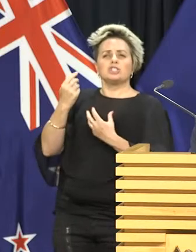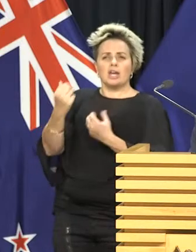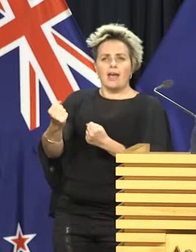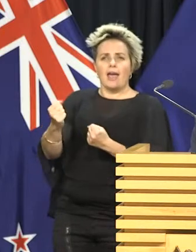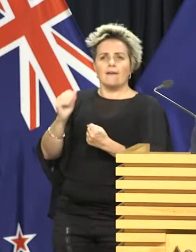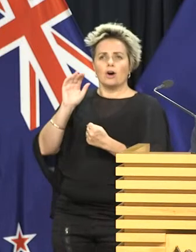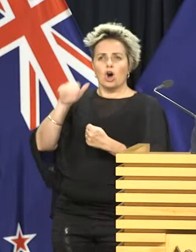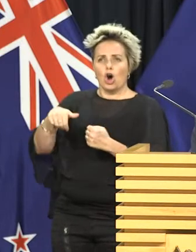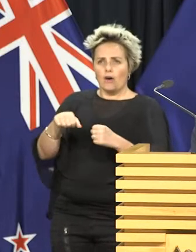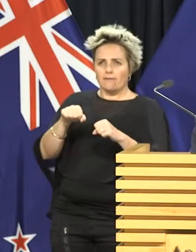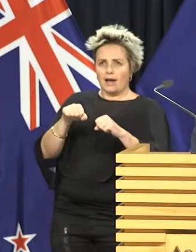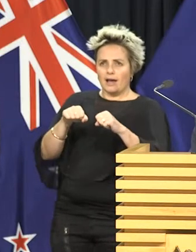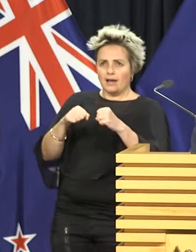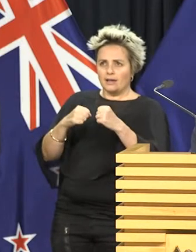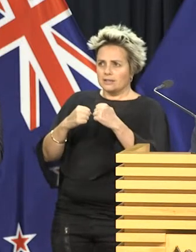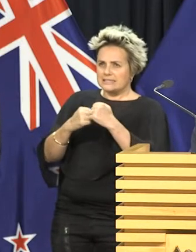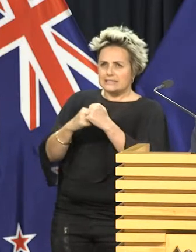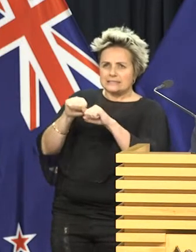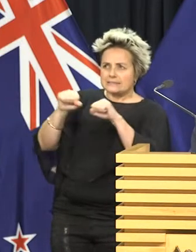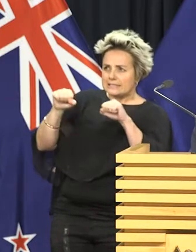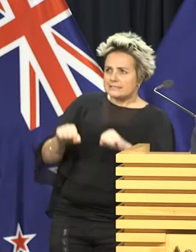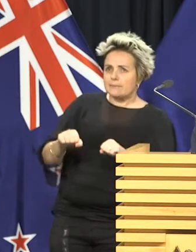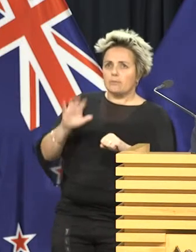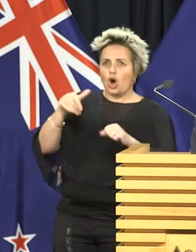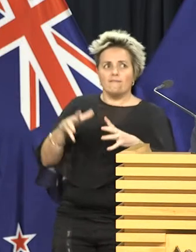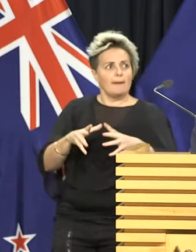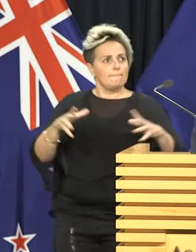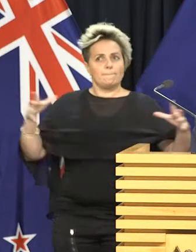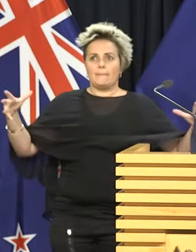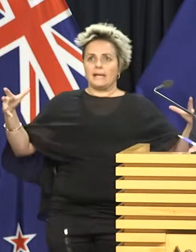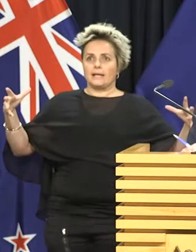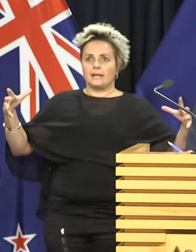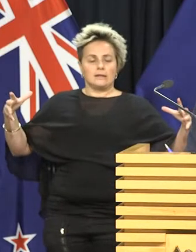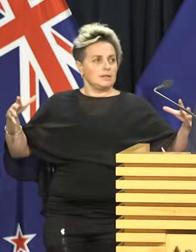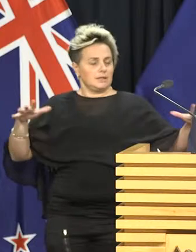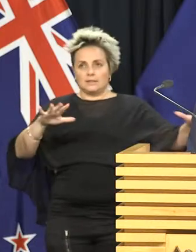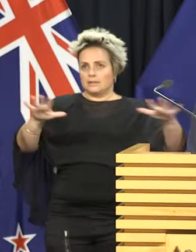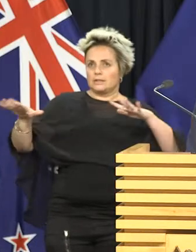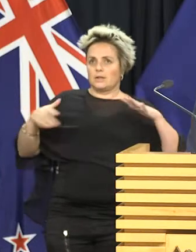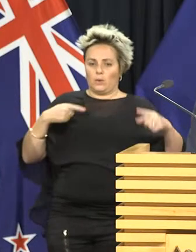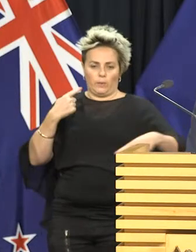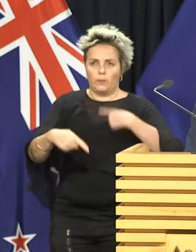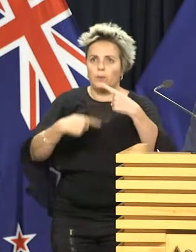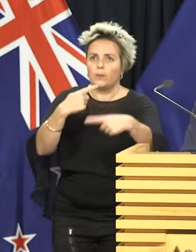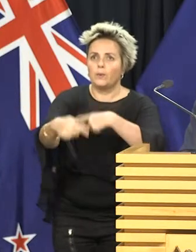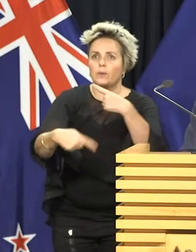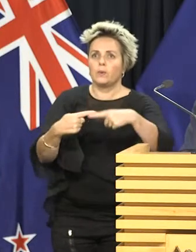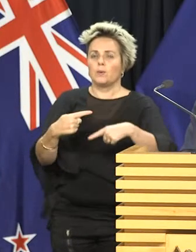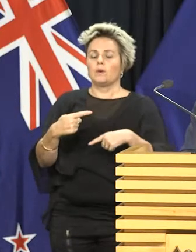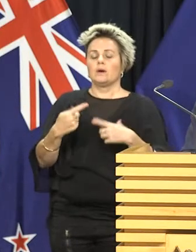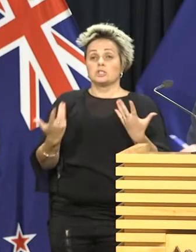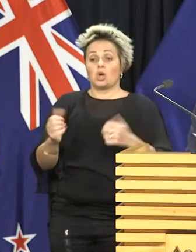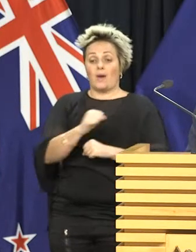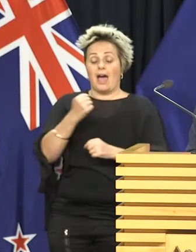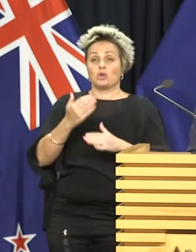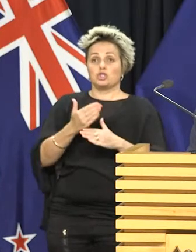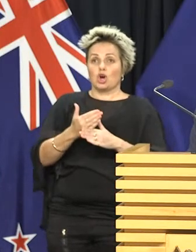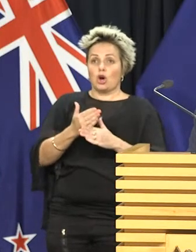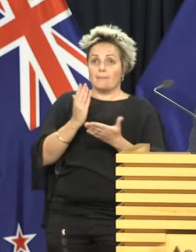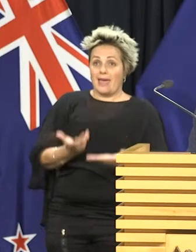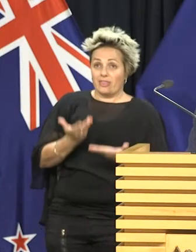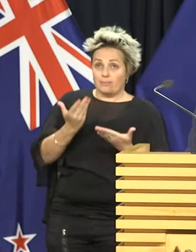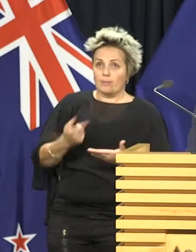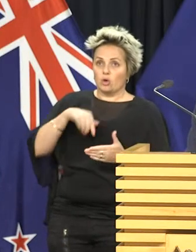regard to infrastructure to be able to deliver it on a bigger scale as we look towards the second half of the year. So our job right now is to make sure we give